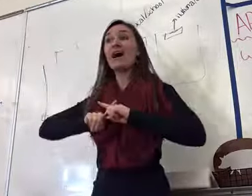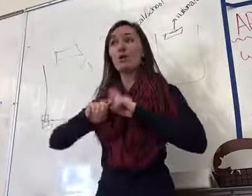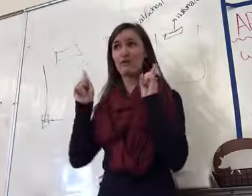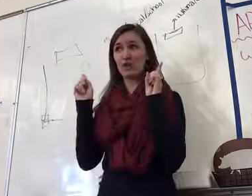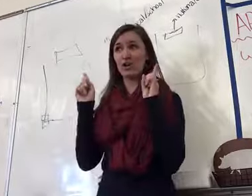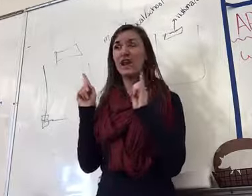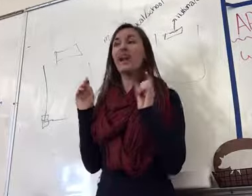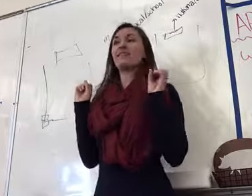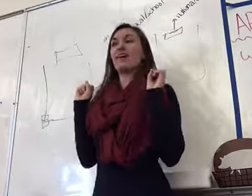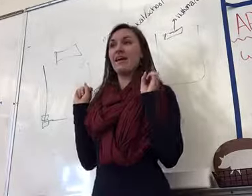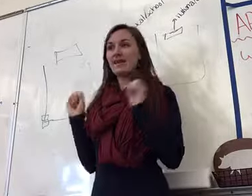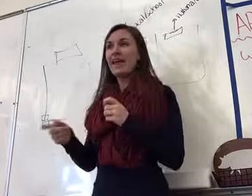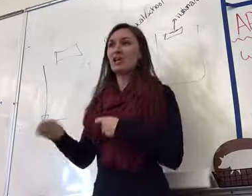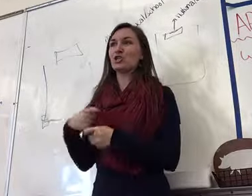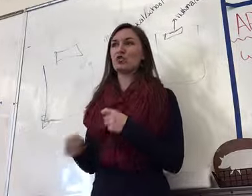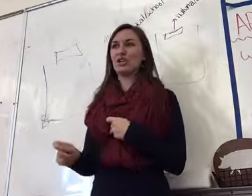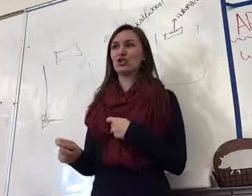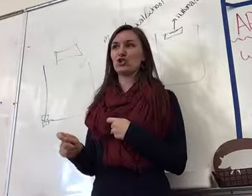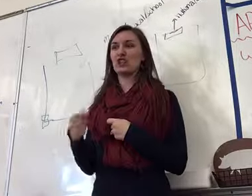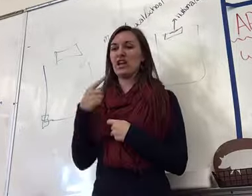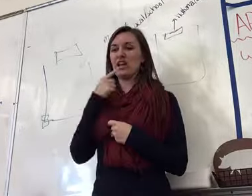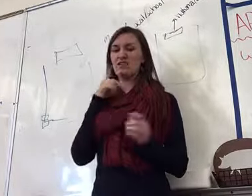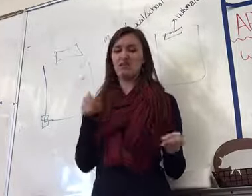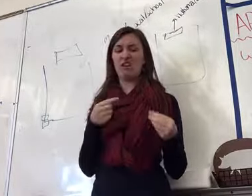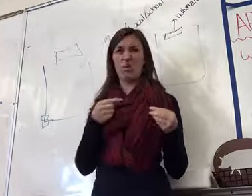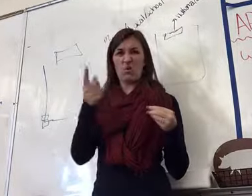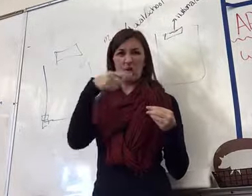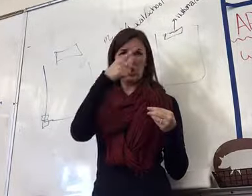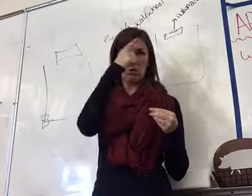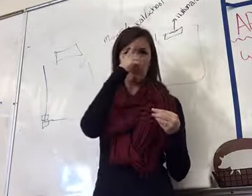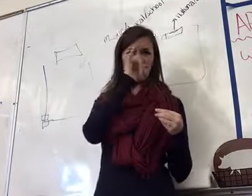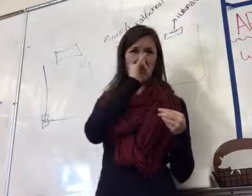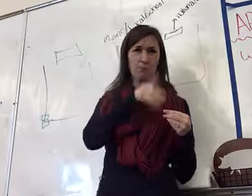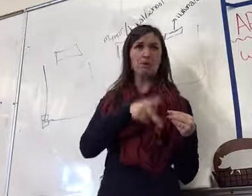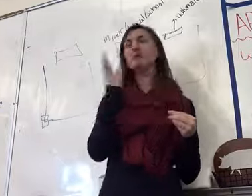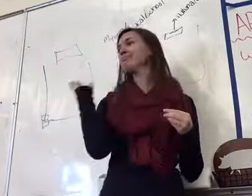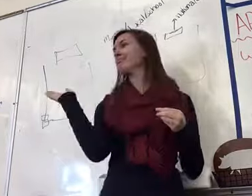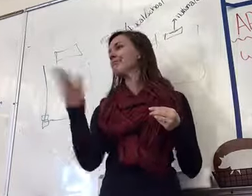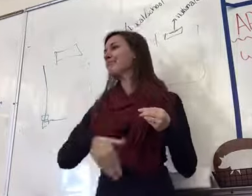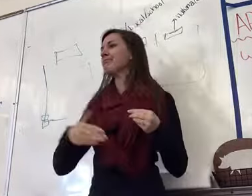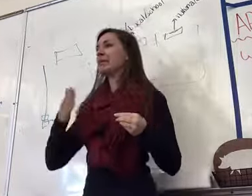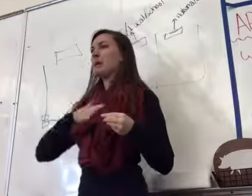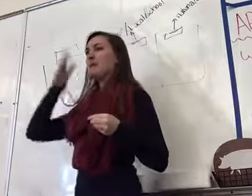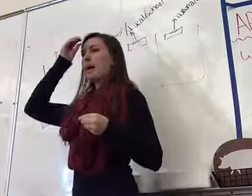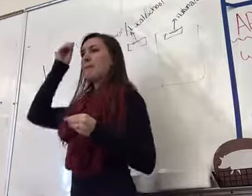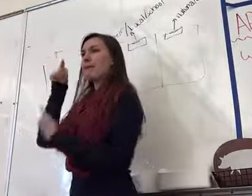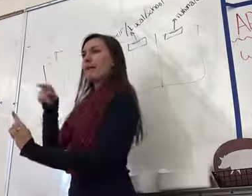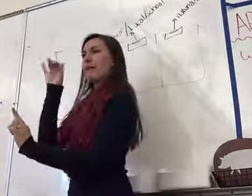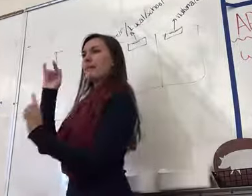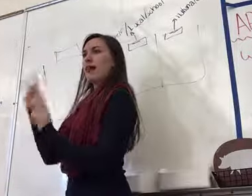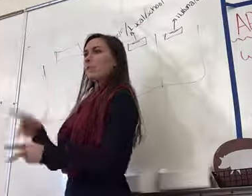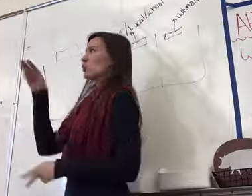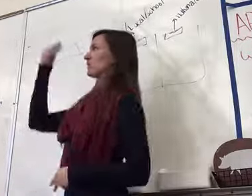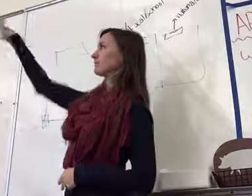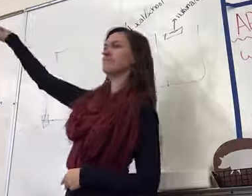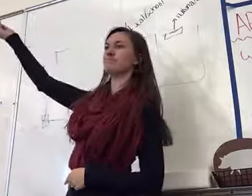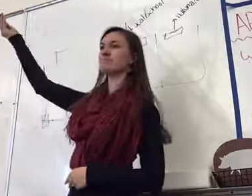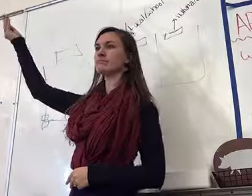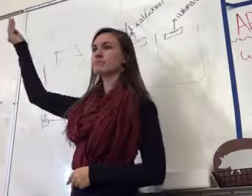can always switch. They always have the right to do their own personal opinions. But the biggest thing you need to know with Electoral College is, one, it's an example